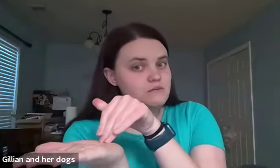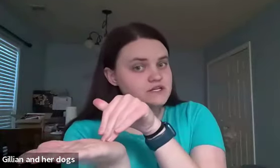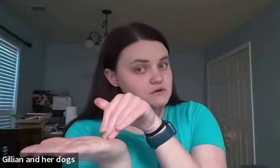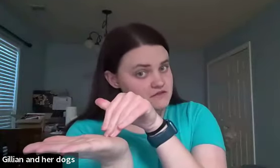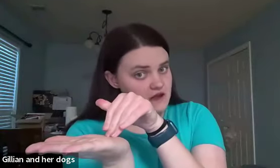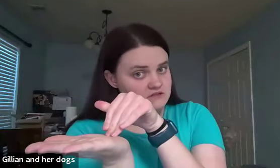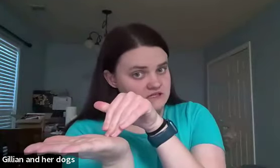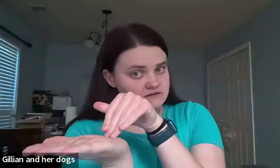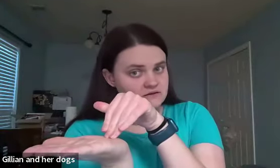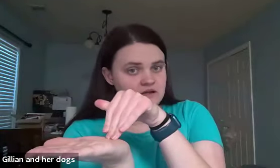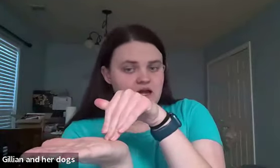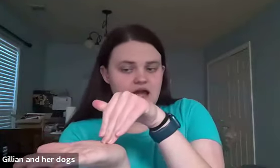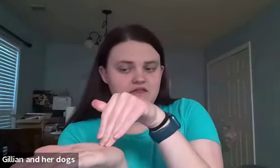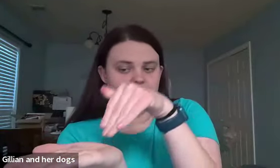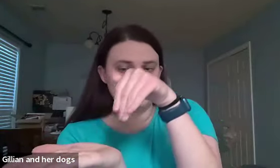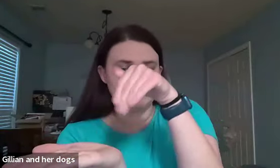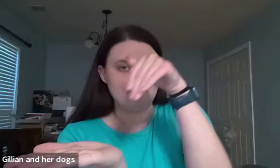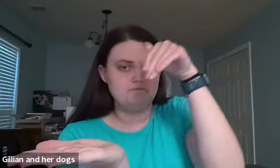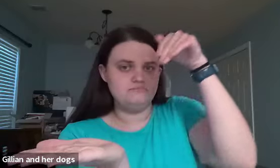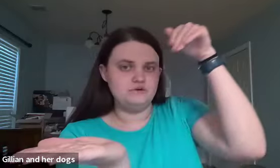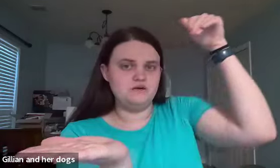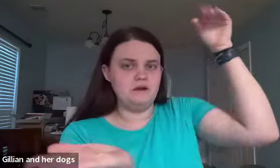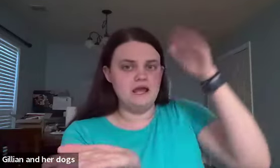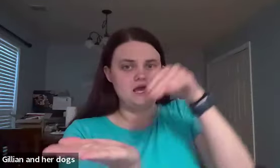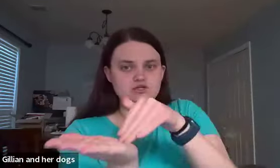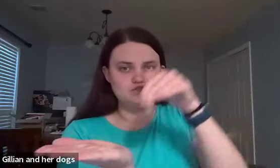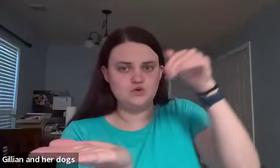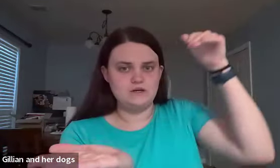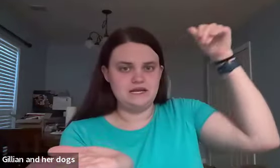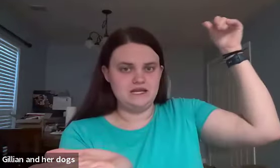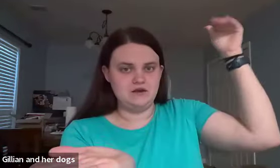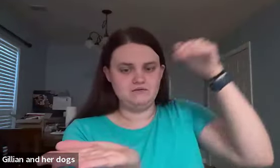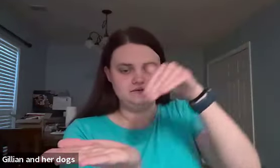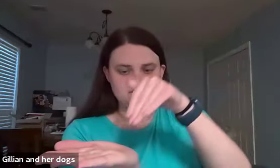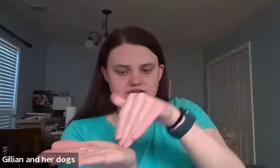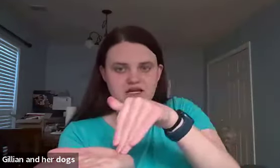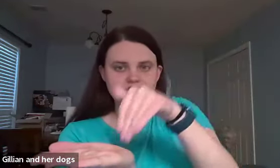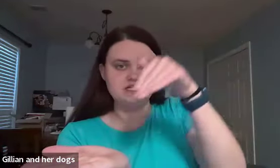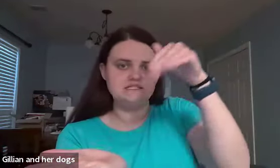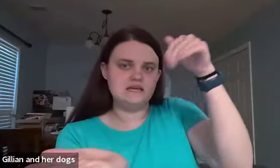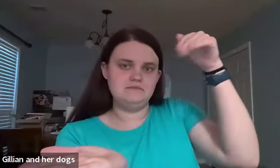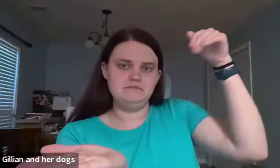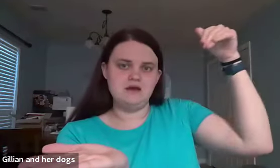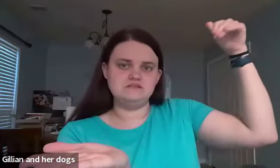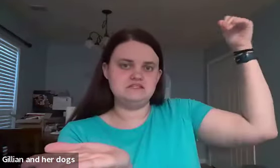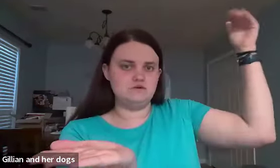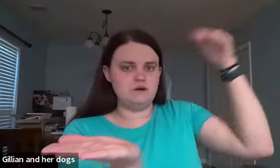when we do our 1,000, and then you're going to bring it away. Tornado. So it touches and bounces